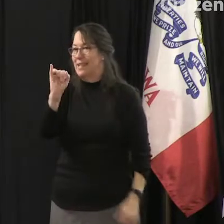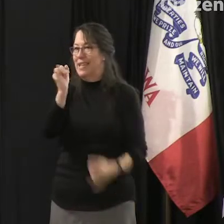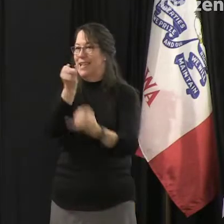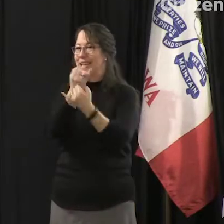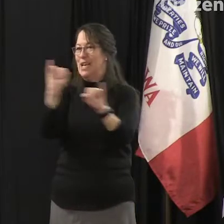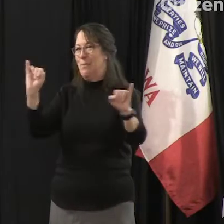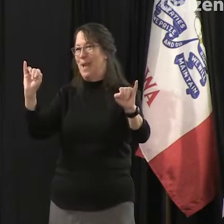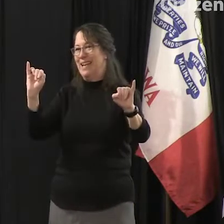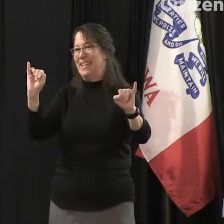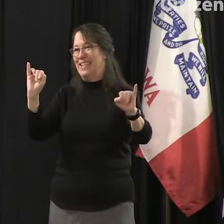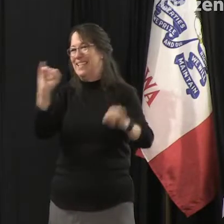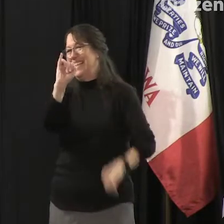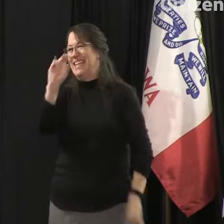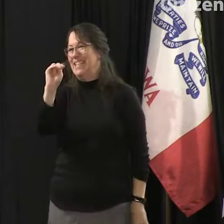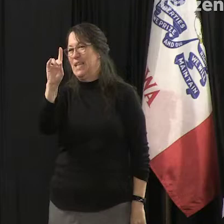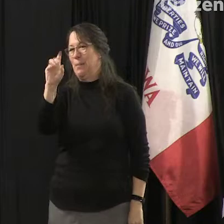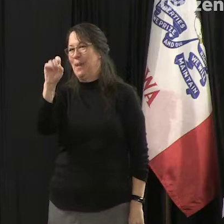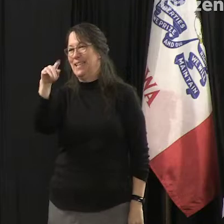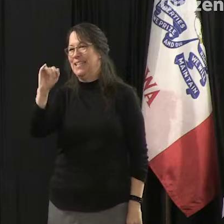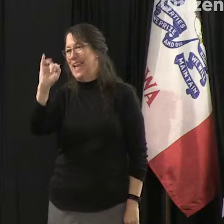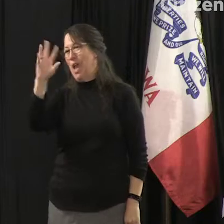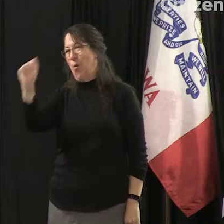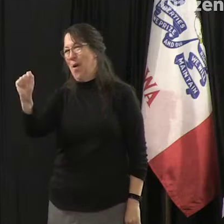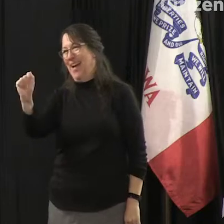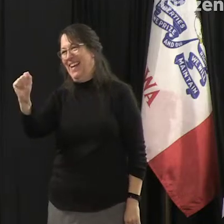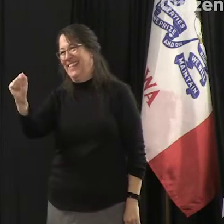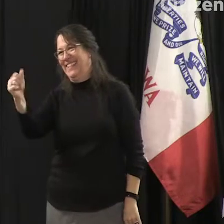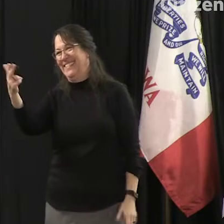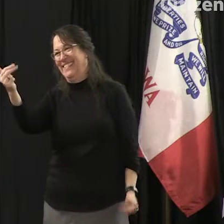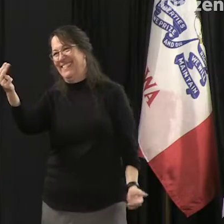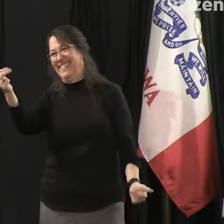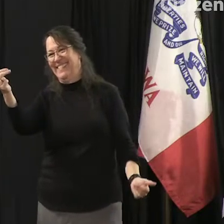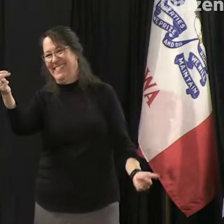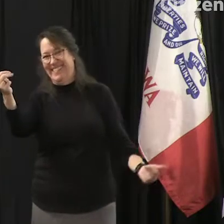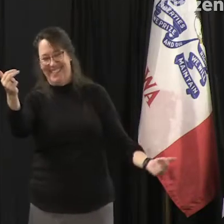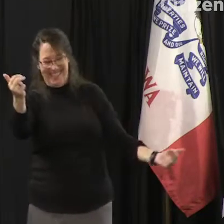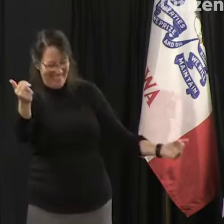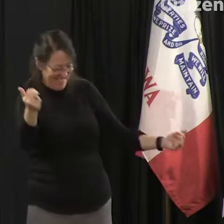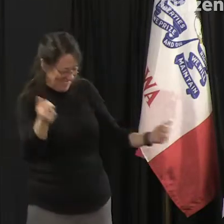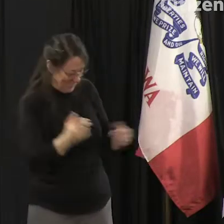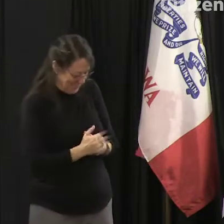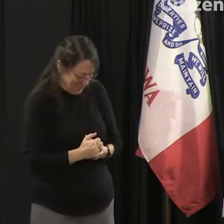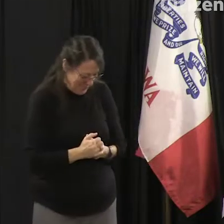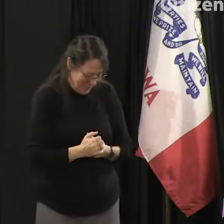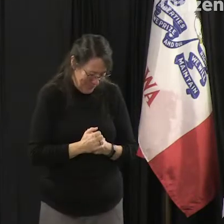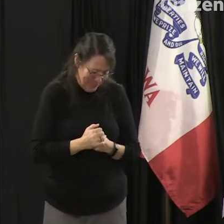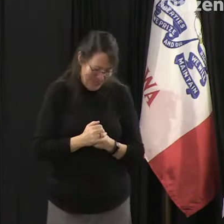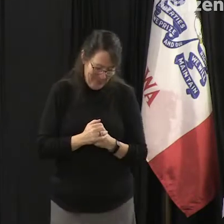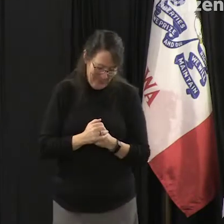Independence, Iowa. Aww. Independence, Iowa. So,